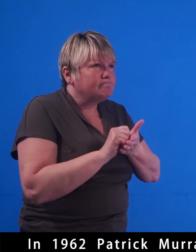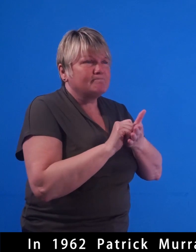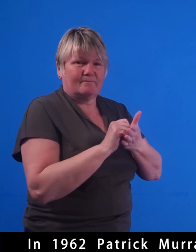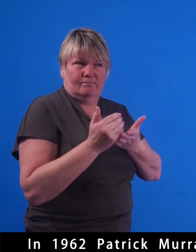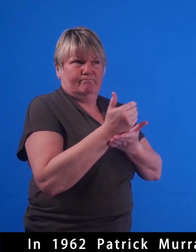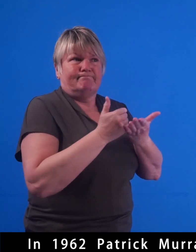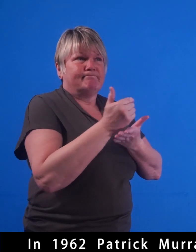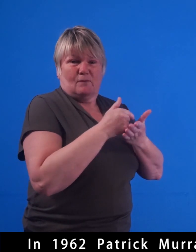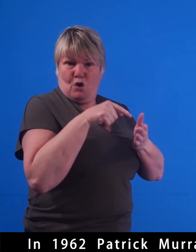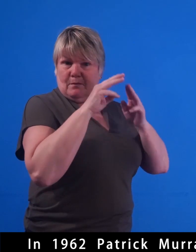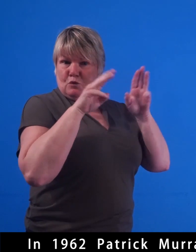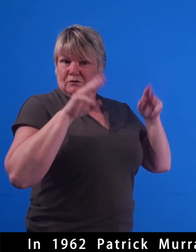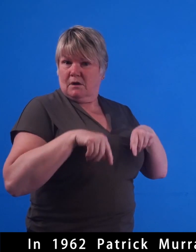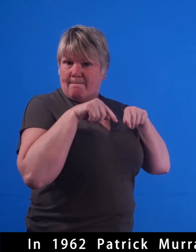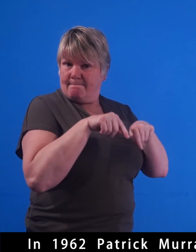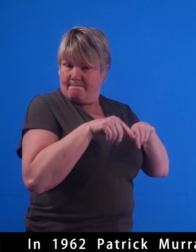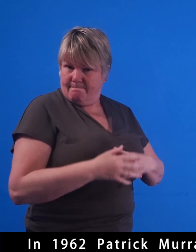and among his many talents,